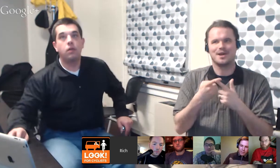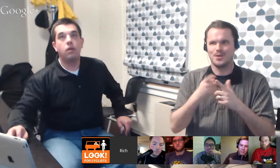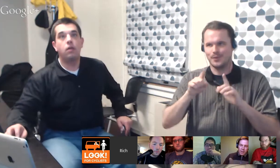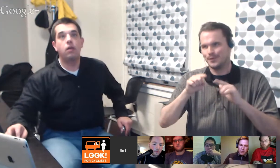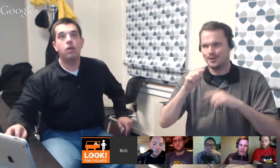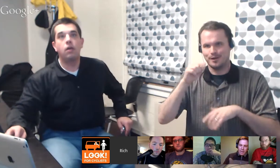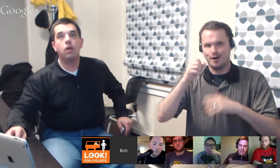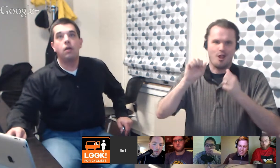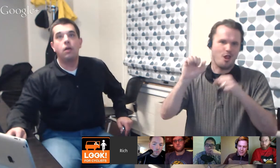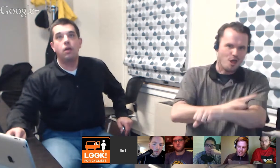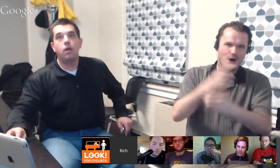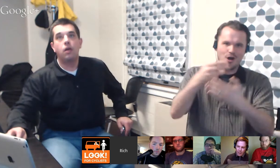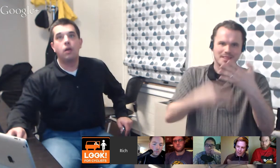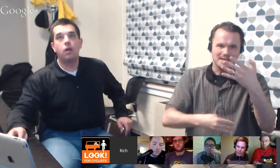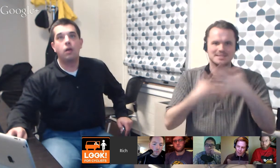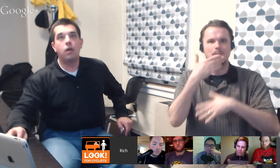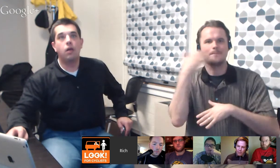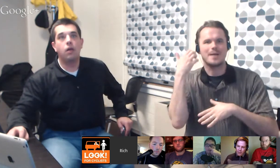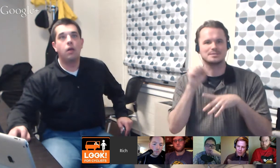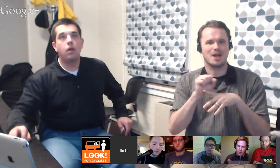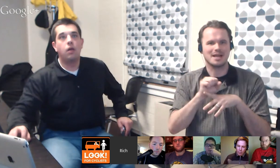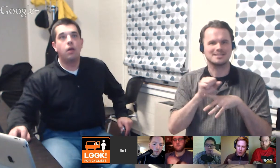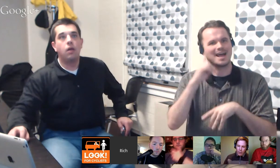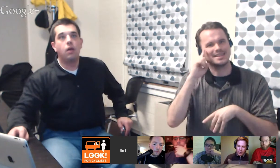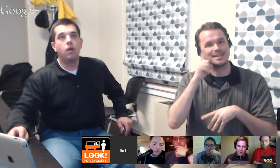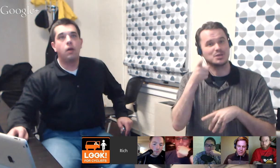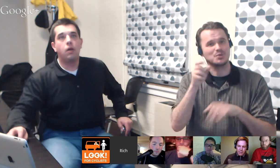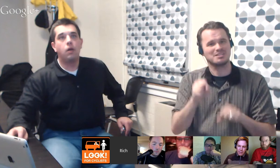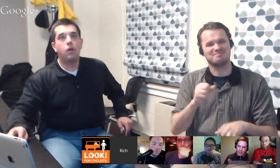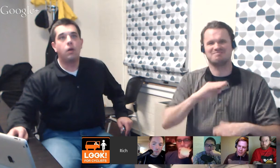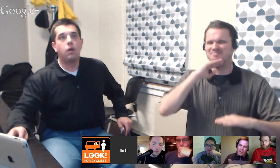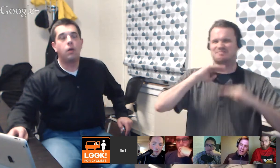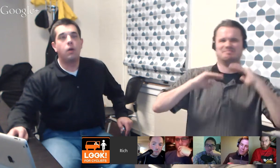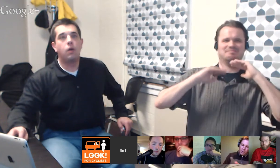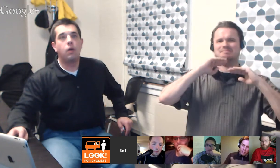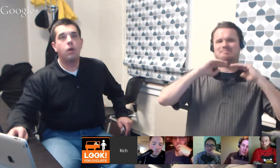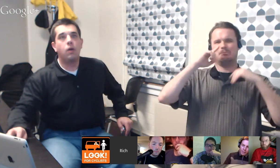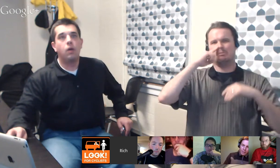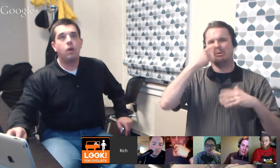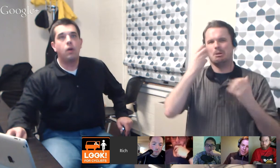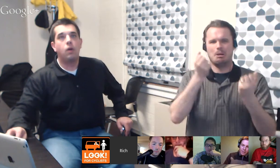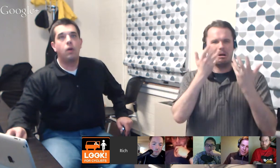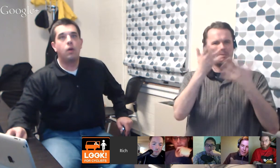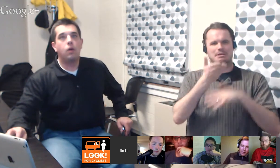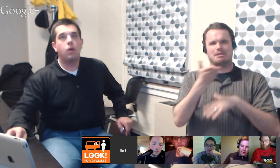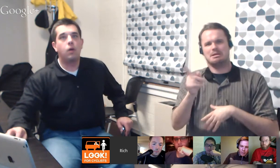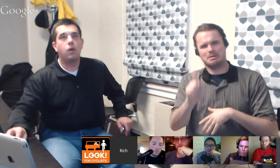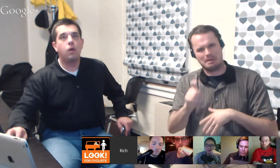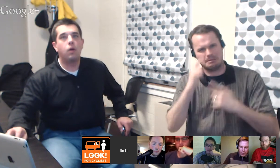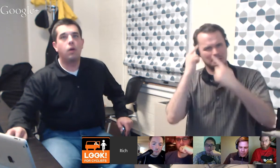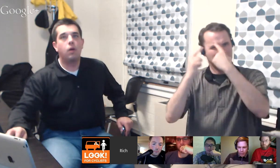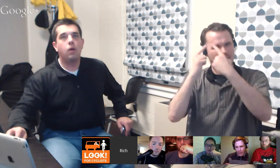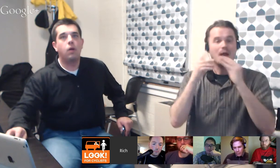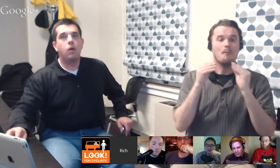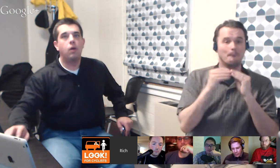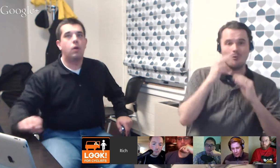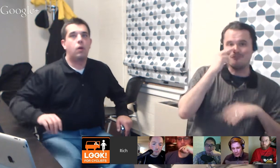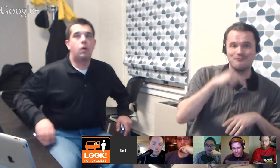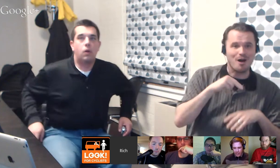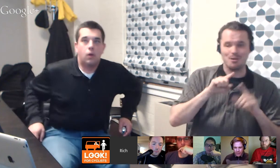long list of best practices, because I think you'll get frustrated and bored when you see like how many things you have to consider. I think it's more fun to go to the